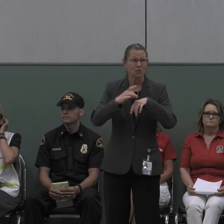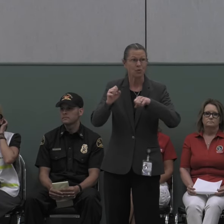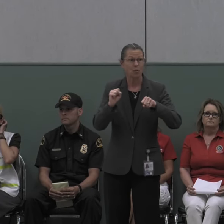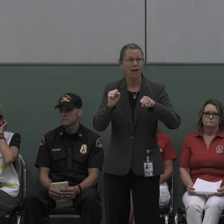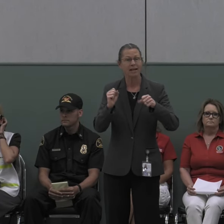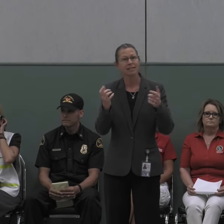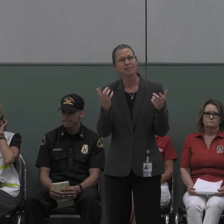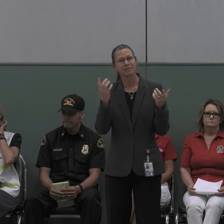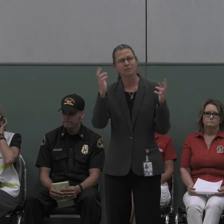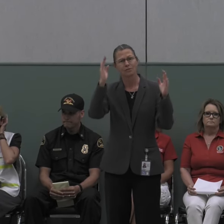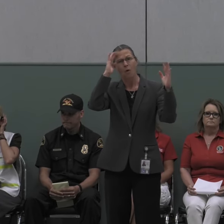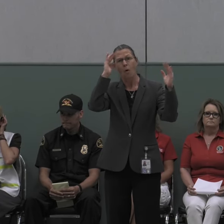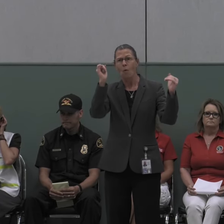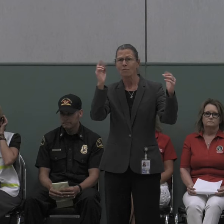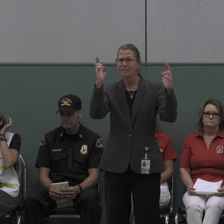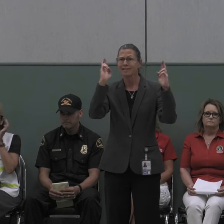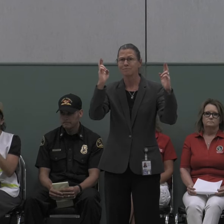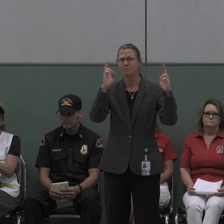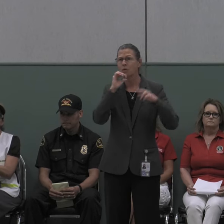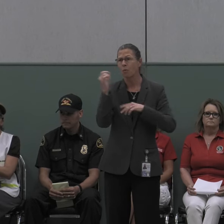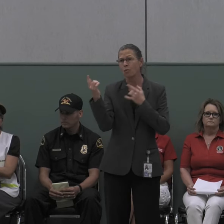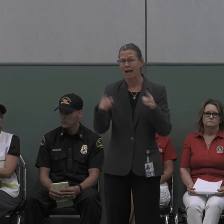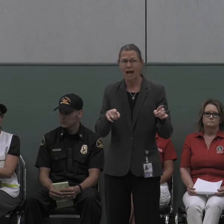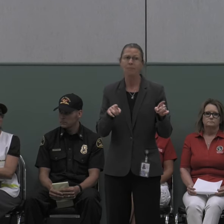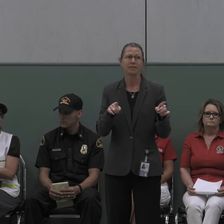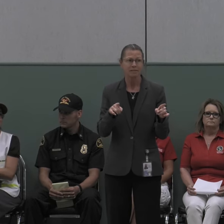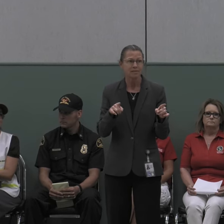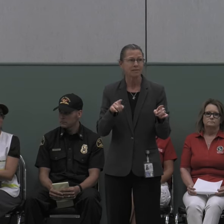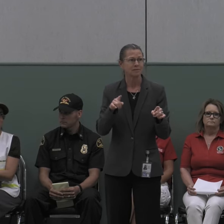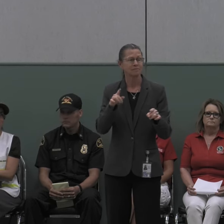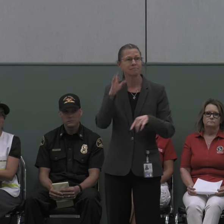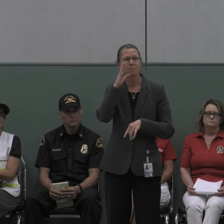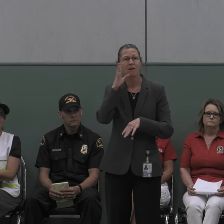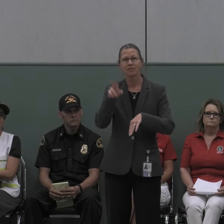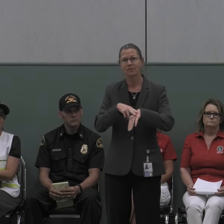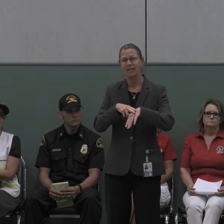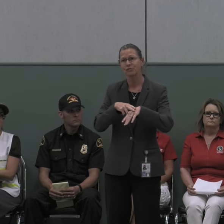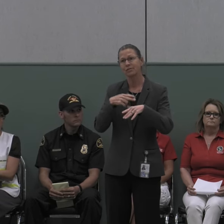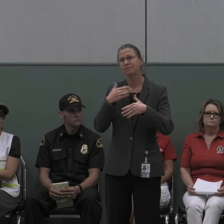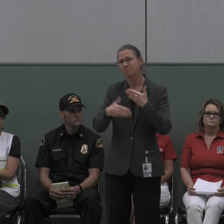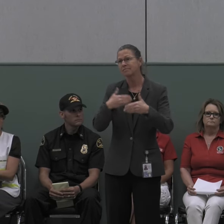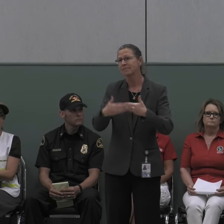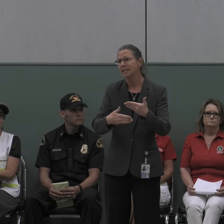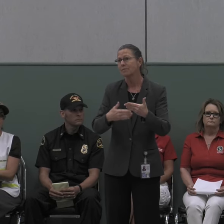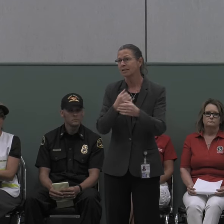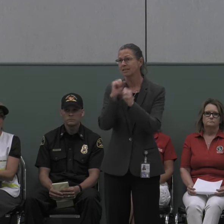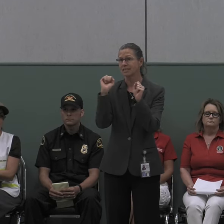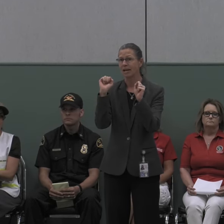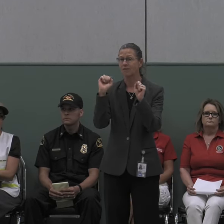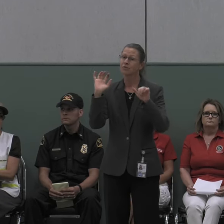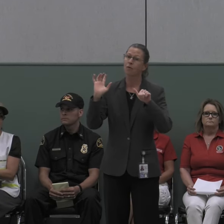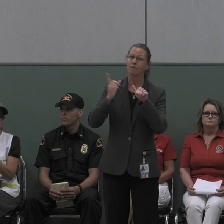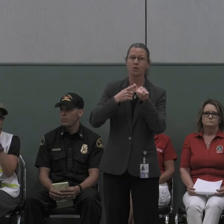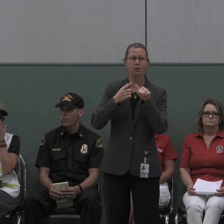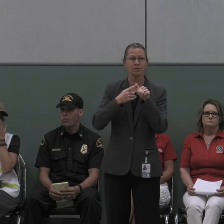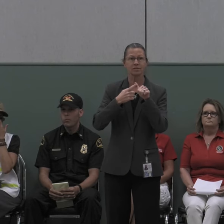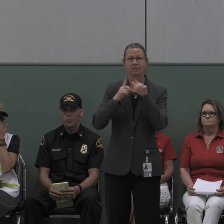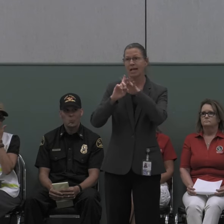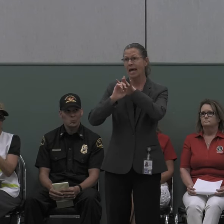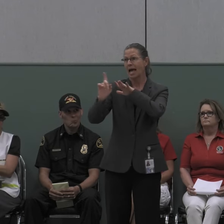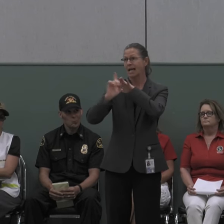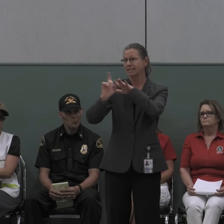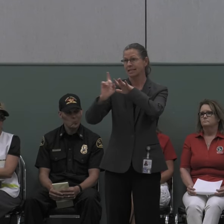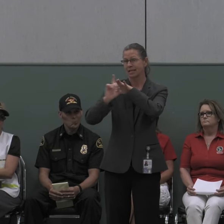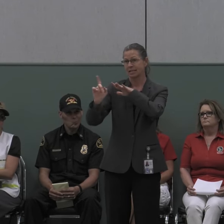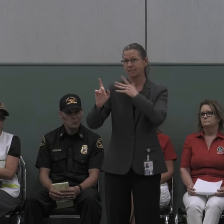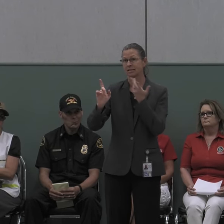is going with us and keeping us safe out of everything else. So, number one, exiting. Our first